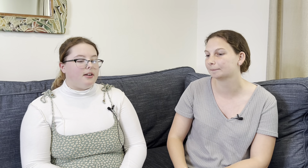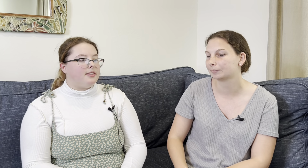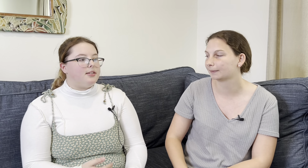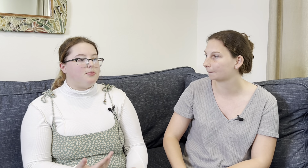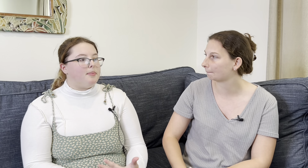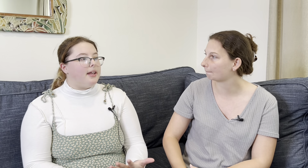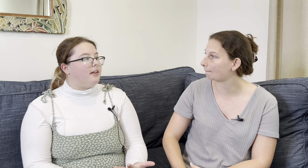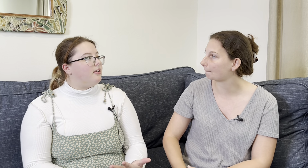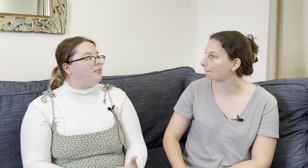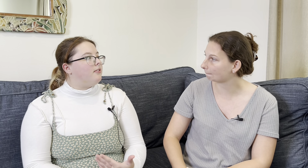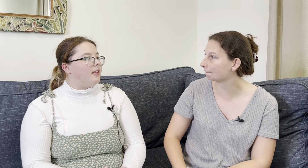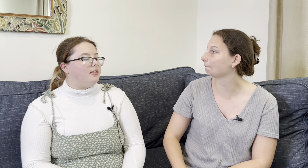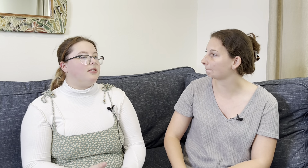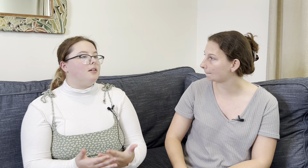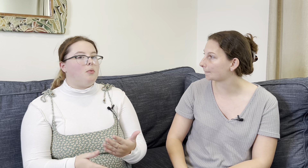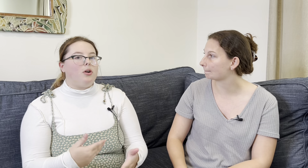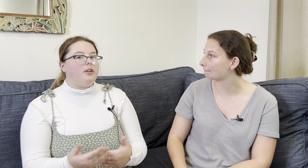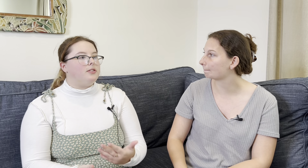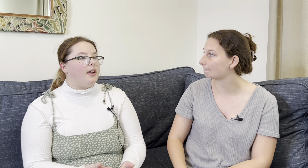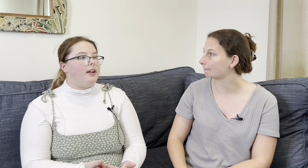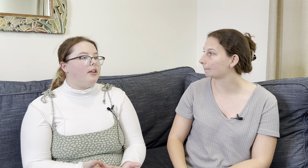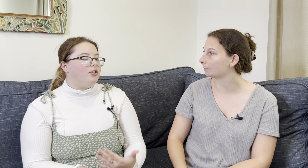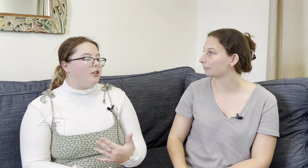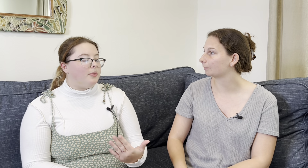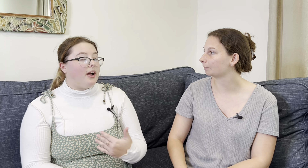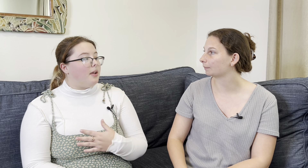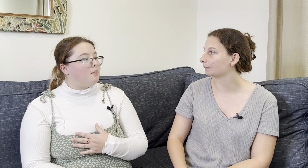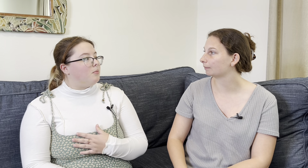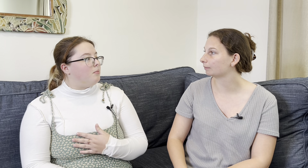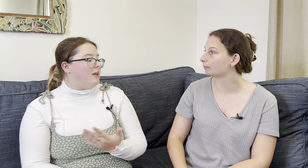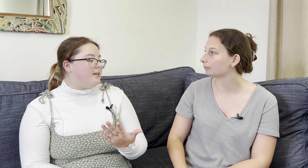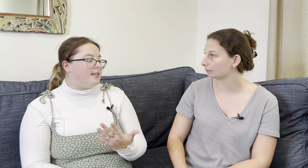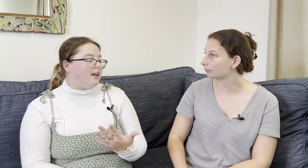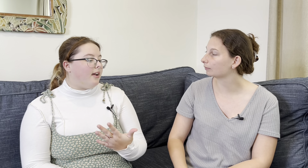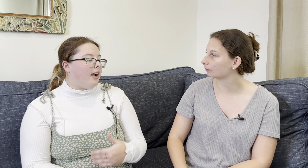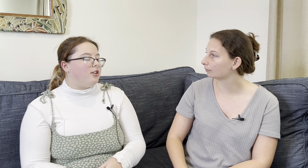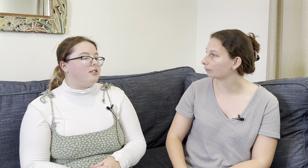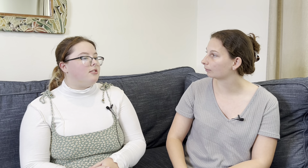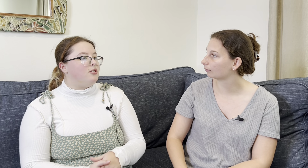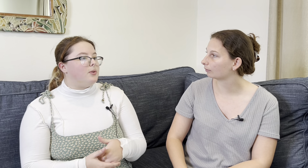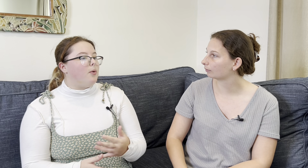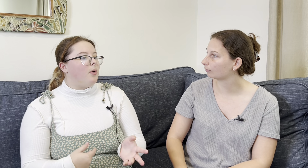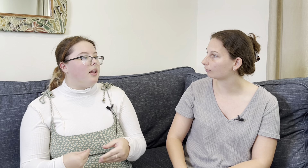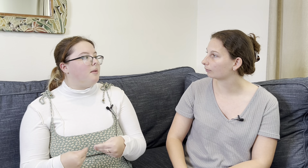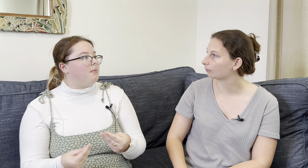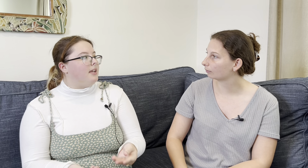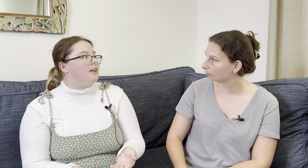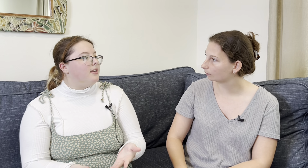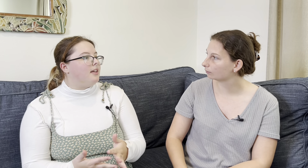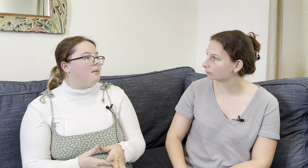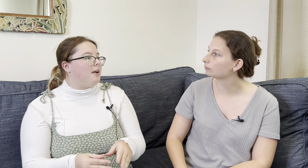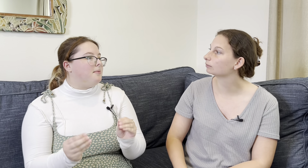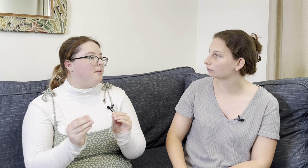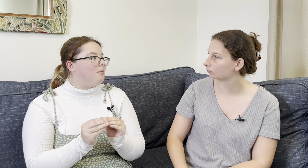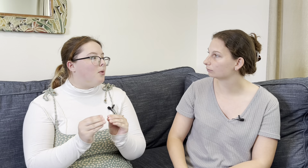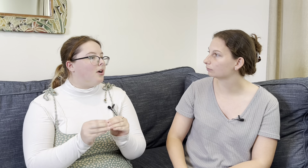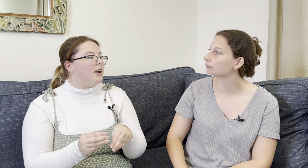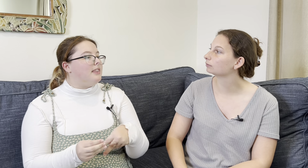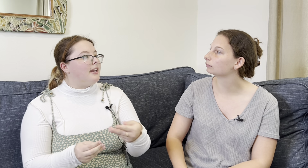it's repetitive, like the more you sign it, usually when I'm babysitting, I just do it while I'm like giving them, I'm like more, and then I give